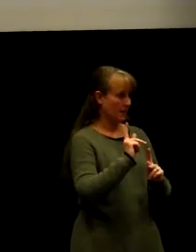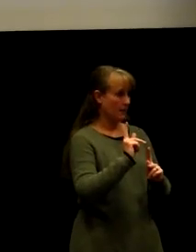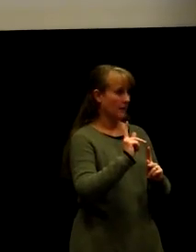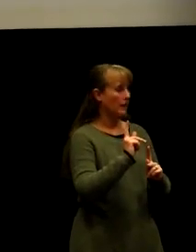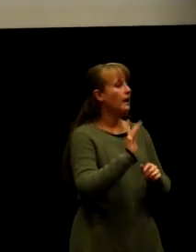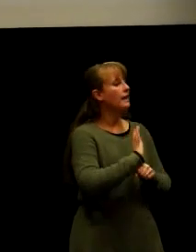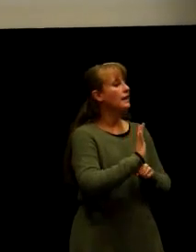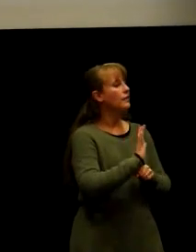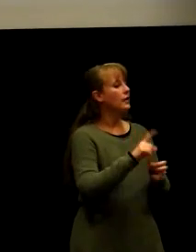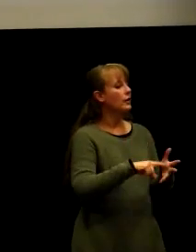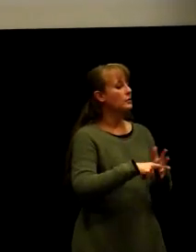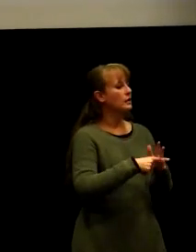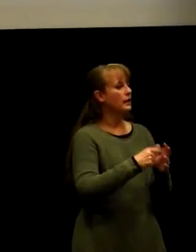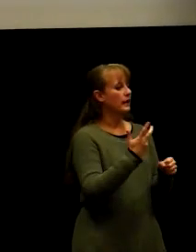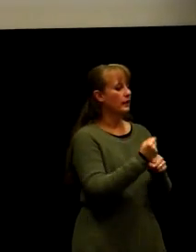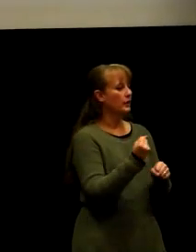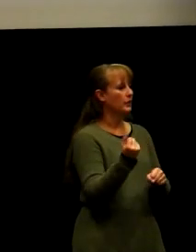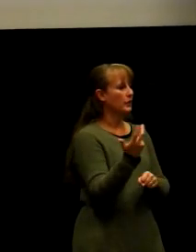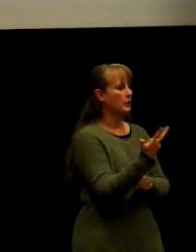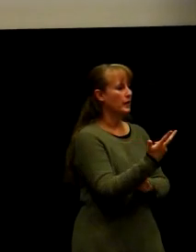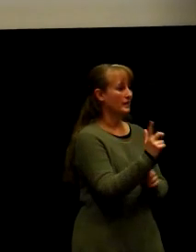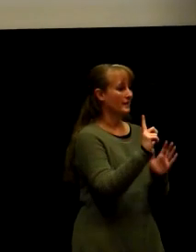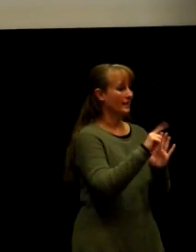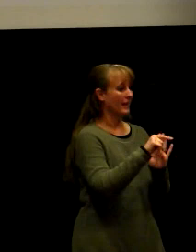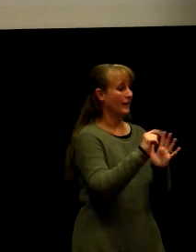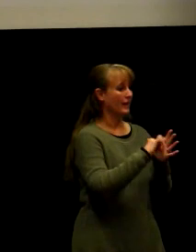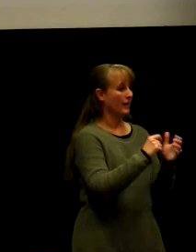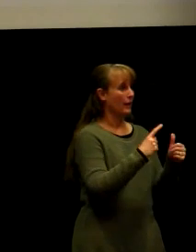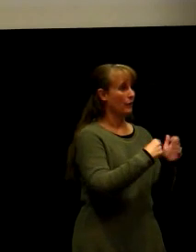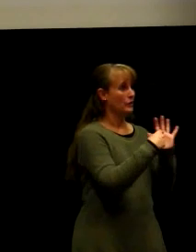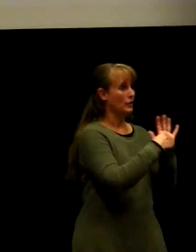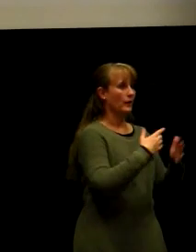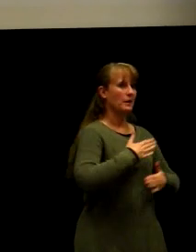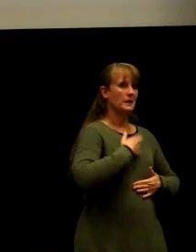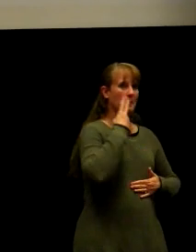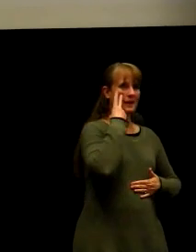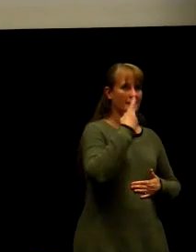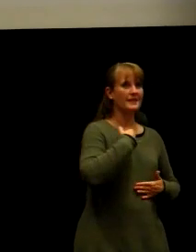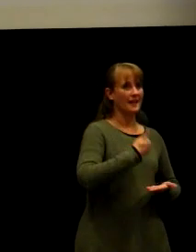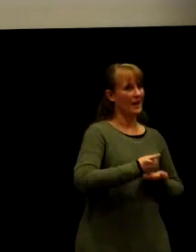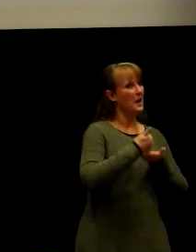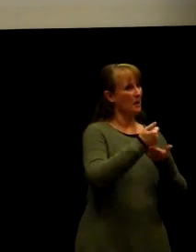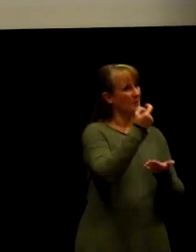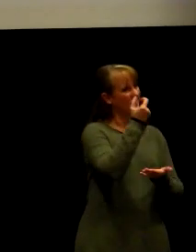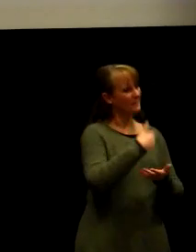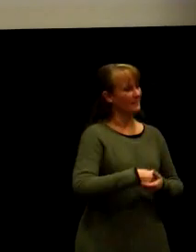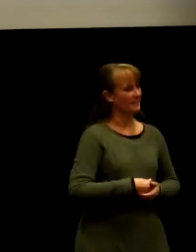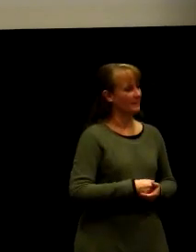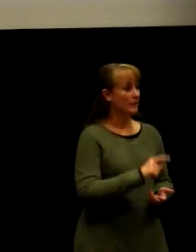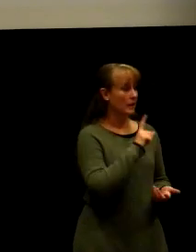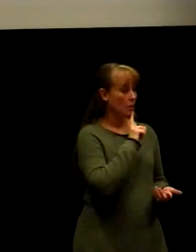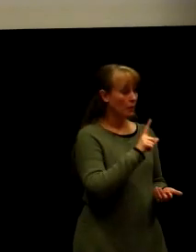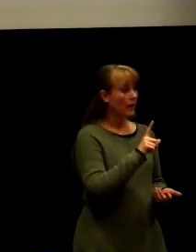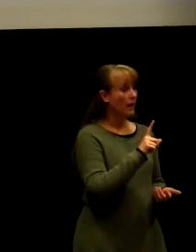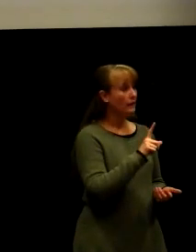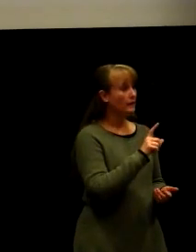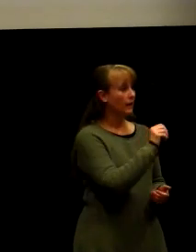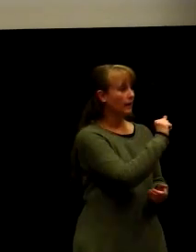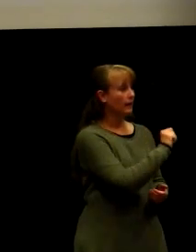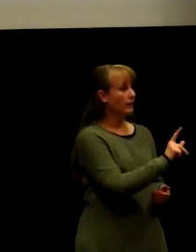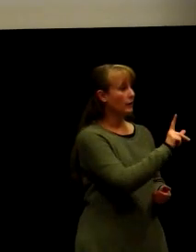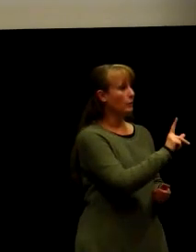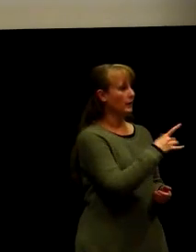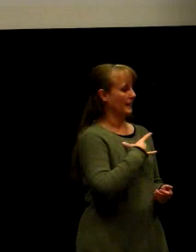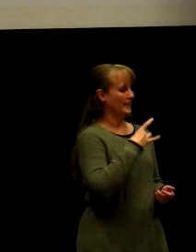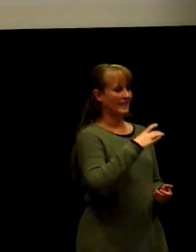The film opened 3 years later. At the premiere, I was pleased to see that I had been of some help. In reality, Kubrick didn't